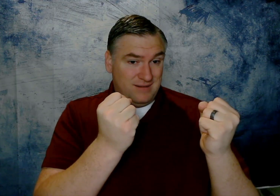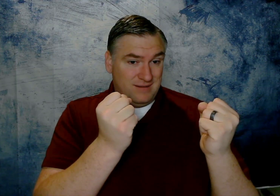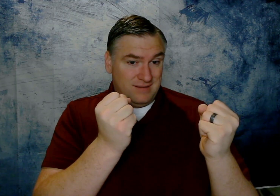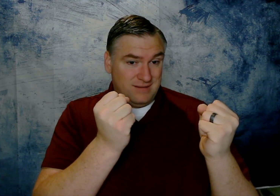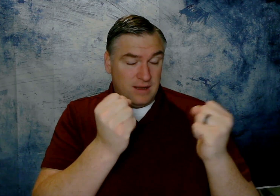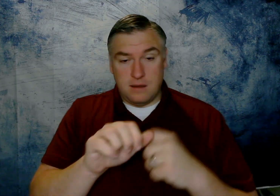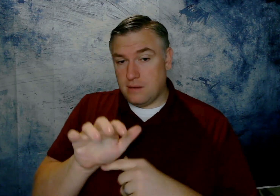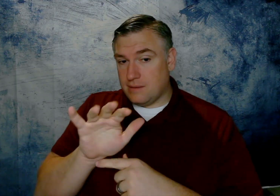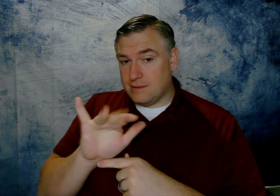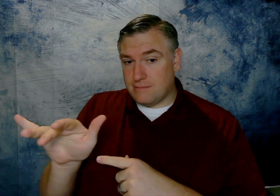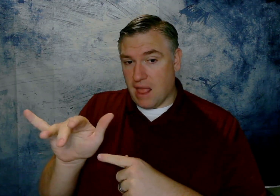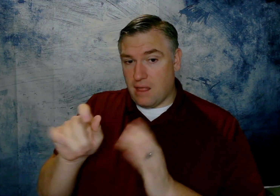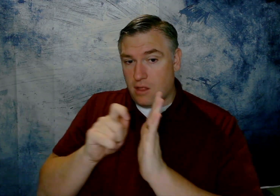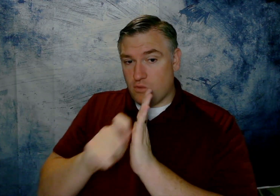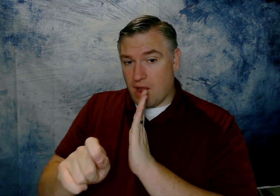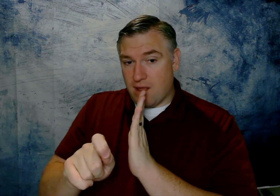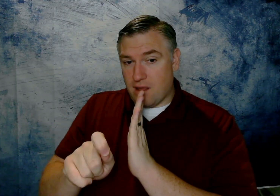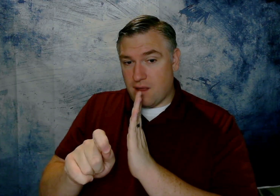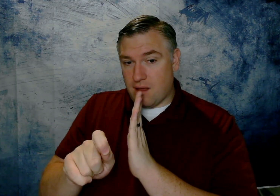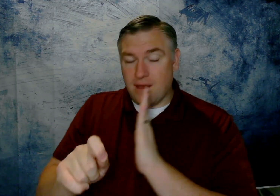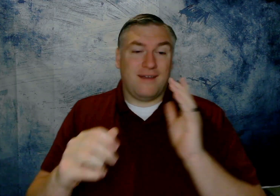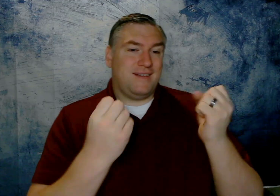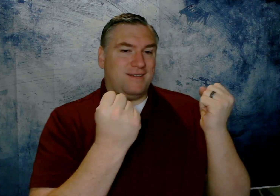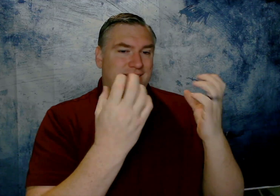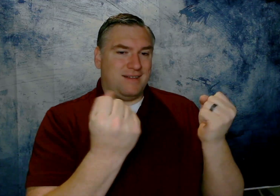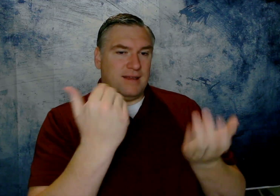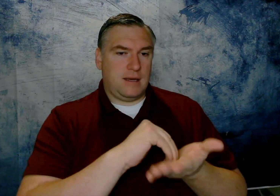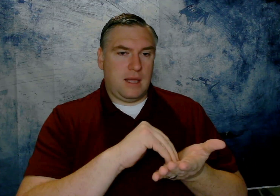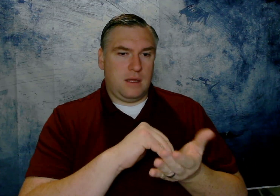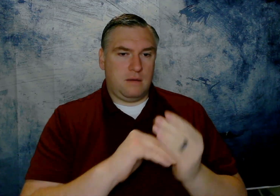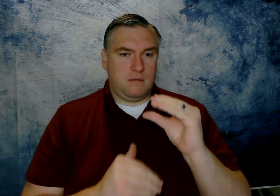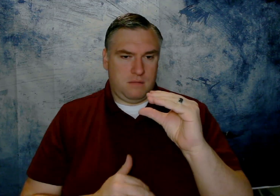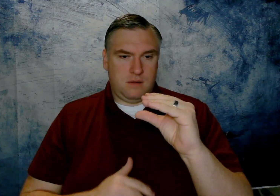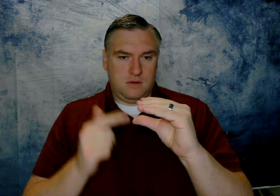So you sign, spell or write, and sign again.